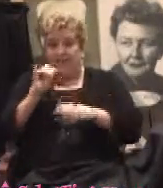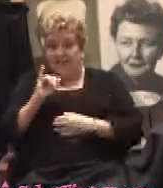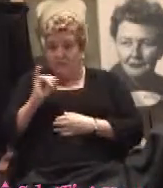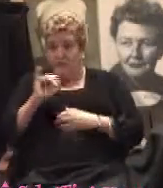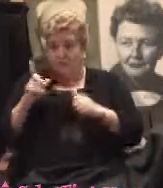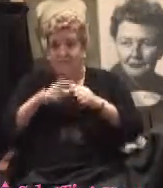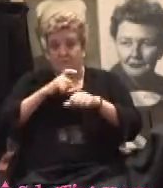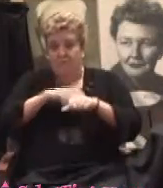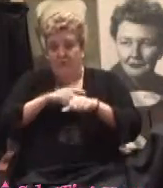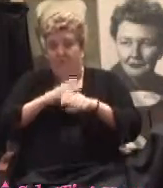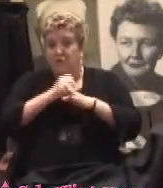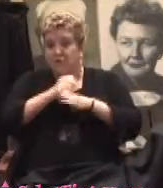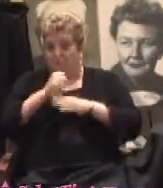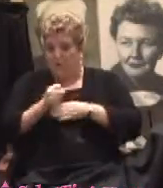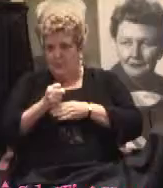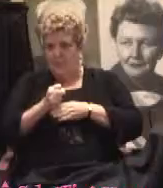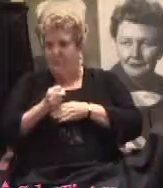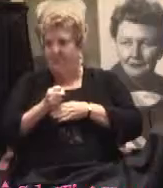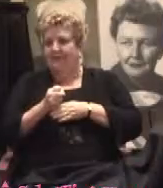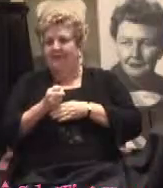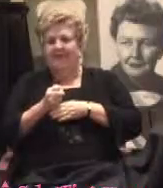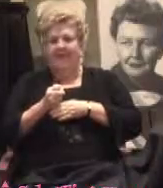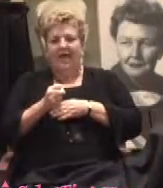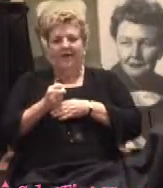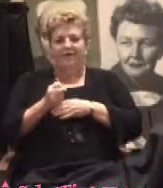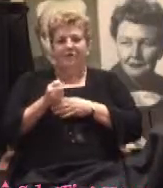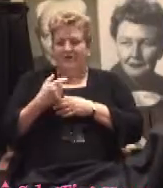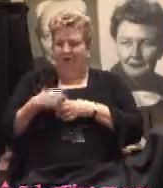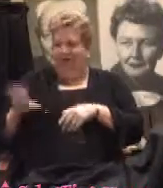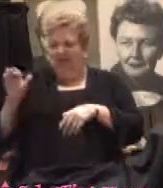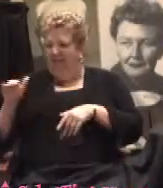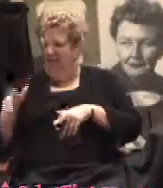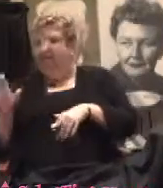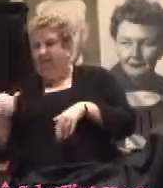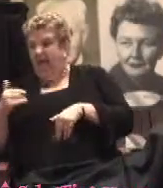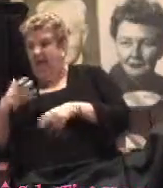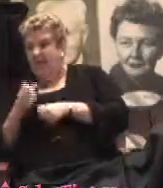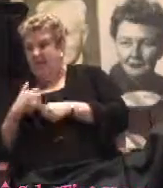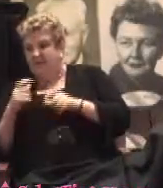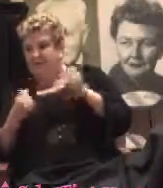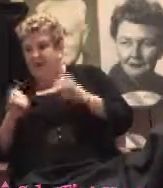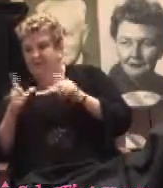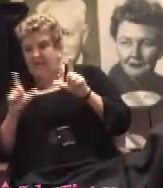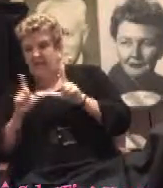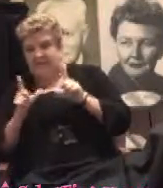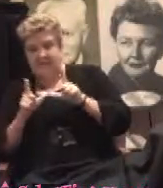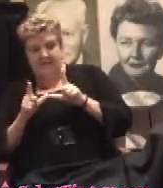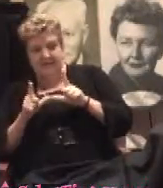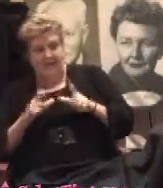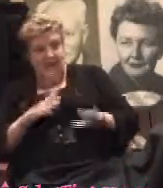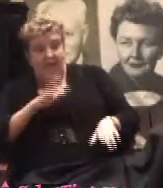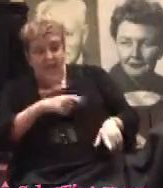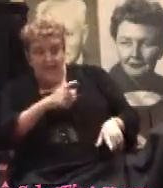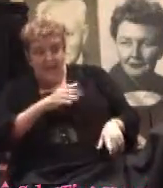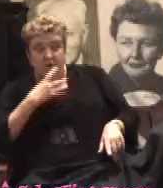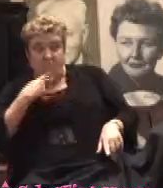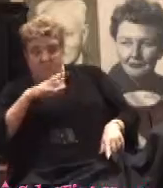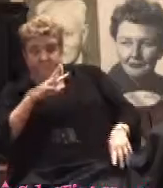sober, and you saddle up to one of your buddies in AA and you say, hey, I got my driver's license. And they go, hey, you're 40 years old. You know, that's